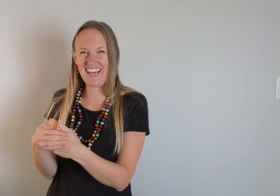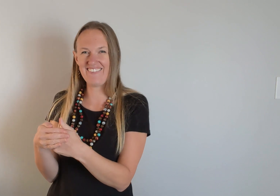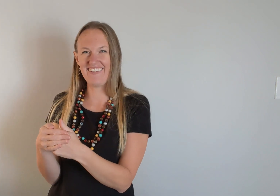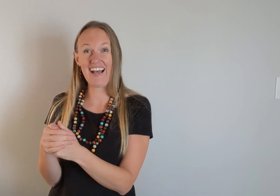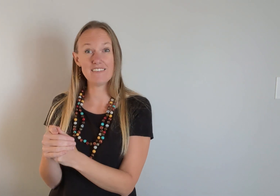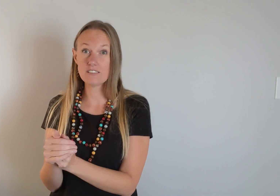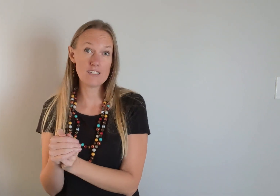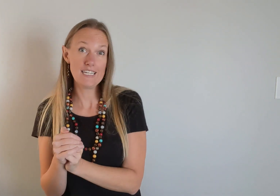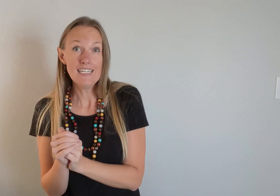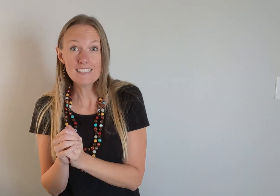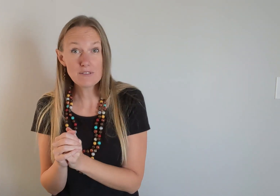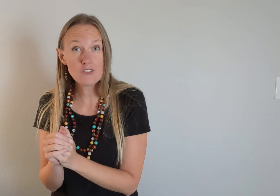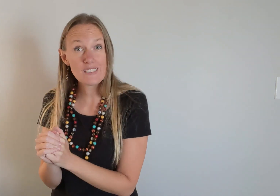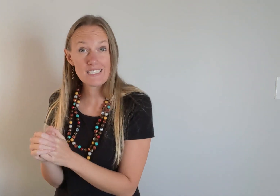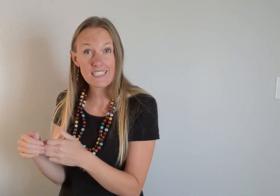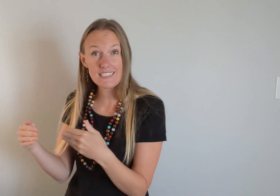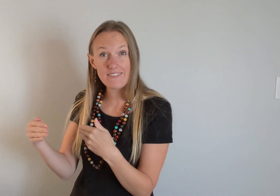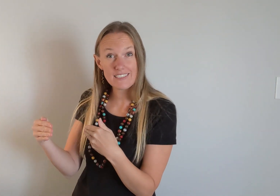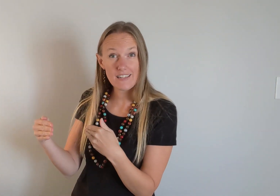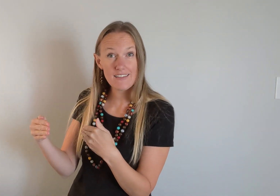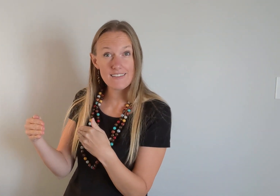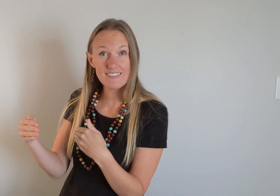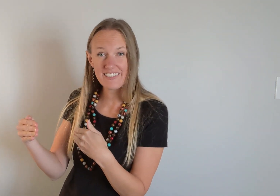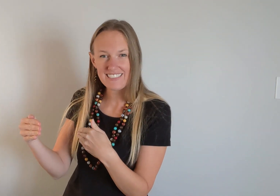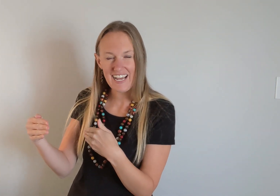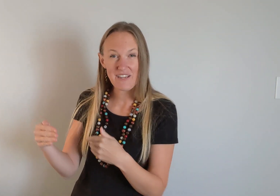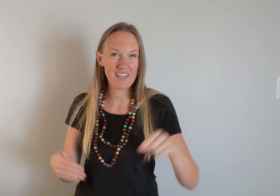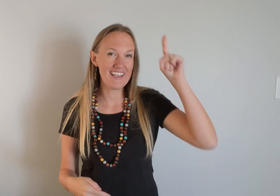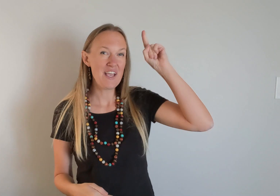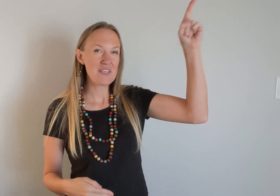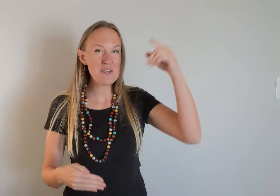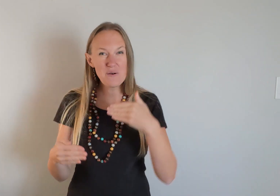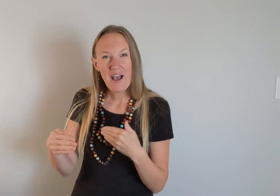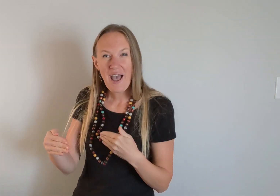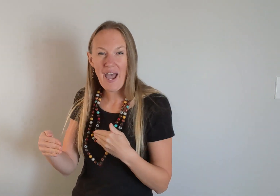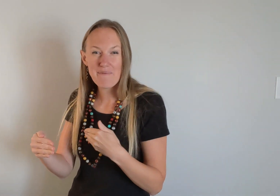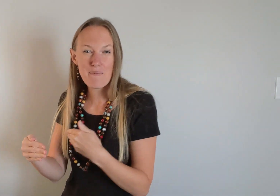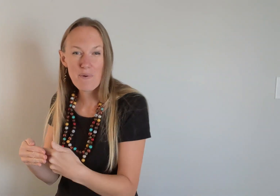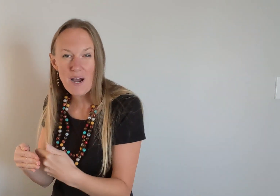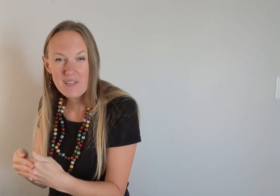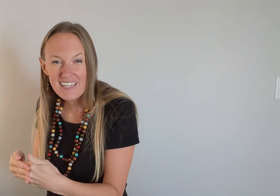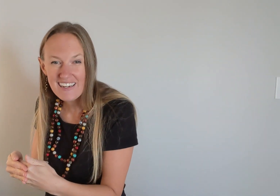time around. Sorry. Sometimes when I sign stuff, I sign it a little different each time, okay? You have brought me